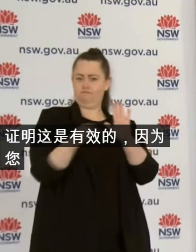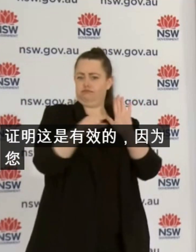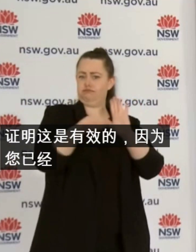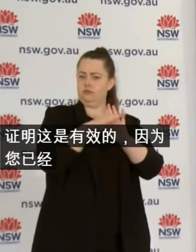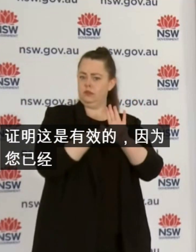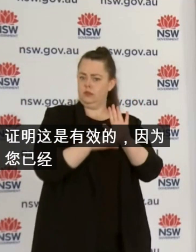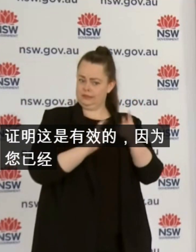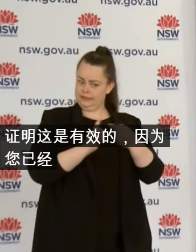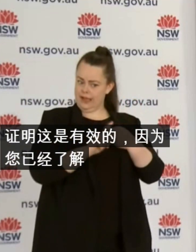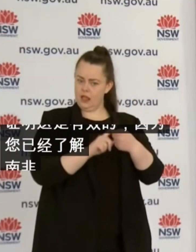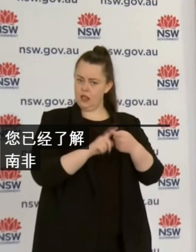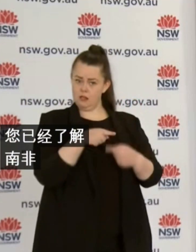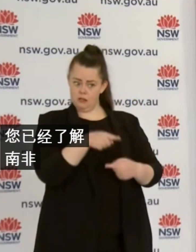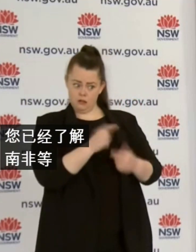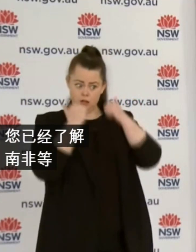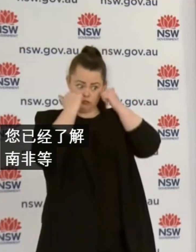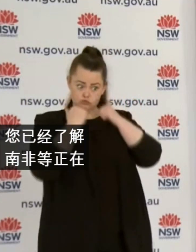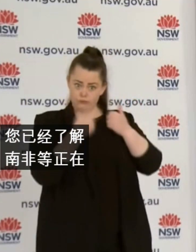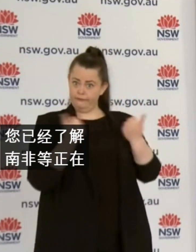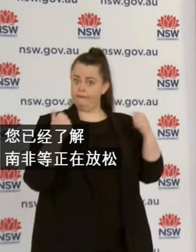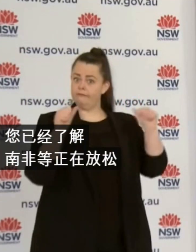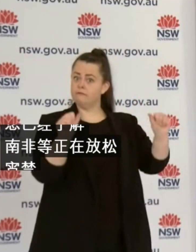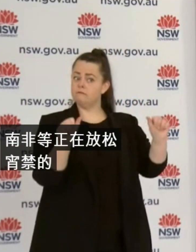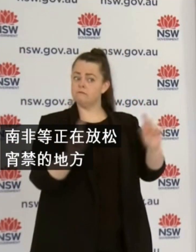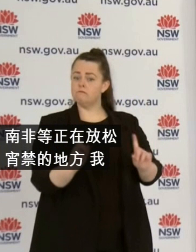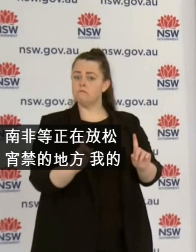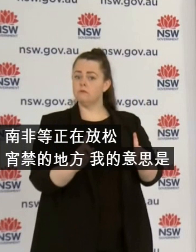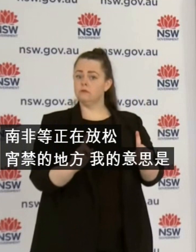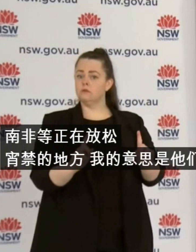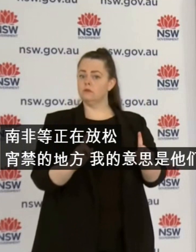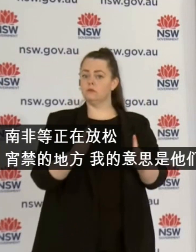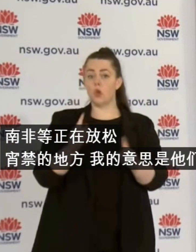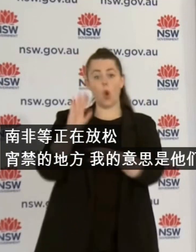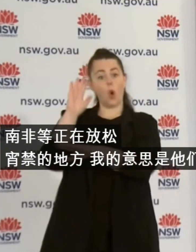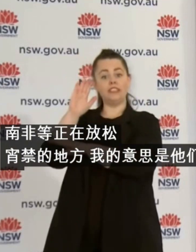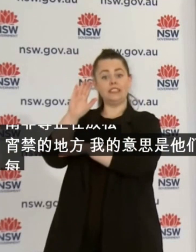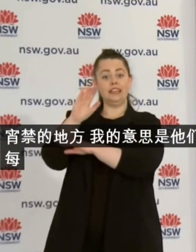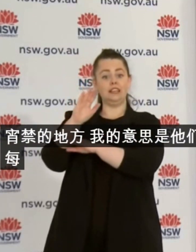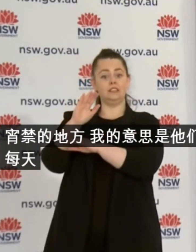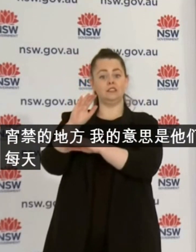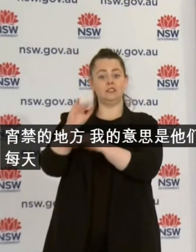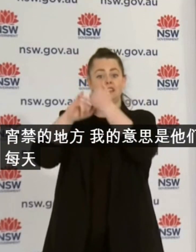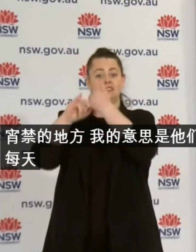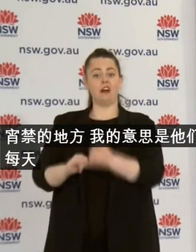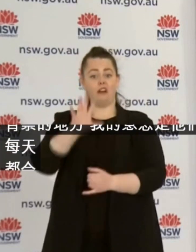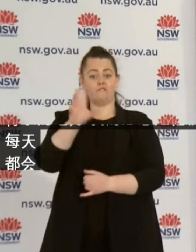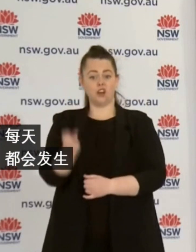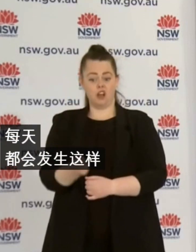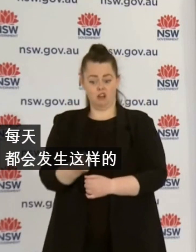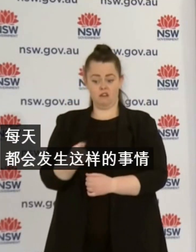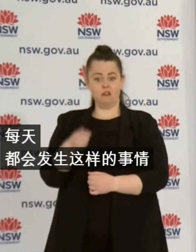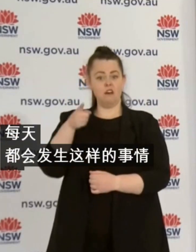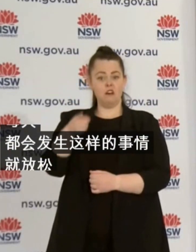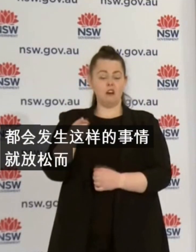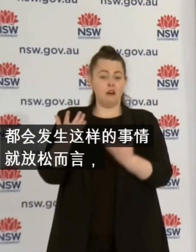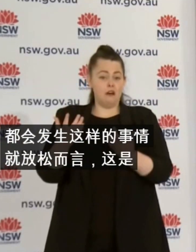you've got places like South Africa, which is relaxing their curfew? I mean, they're up to nearly 4,000 cases a day. This is something